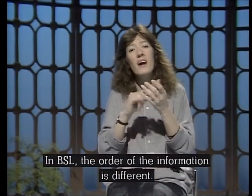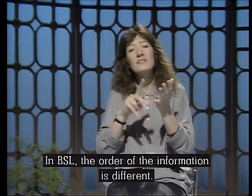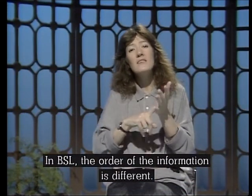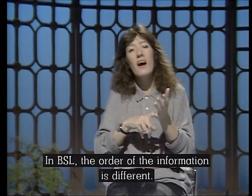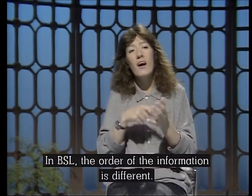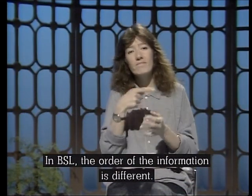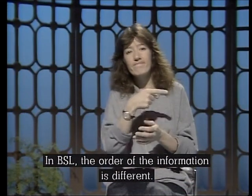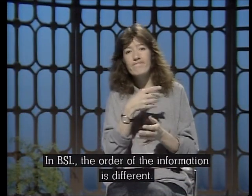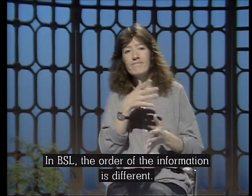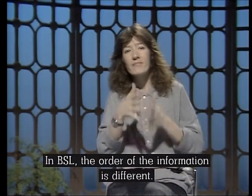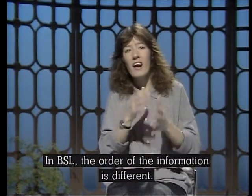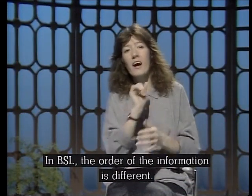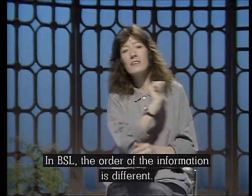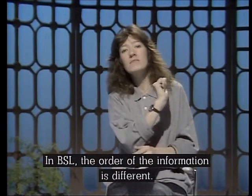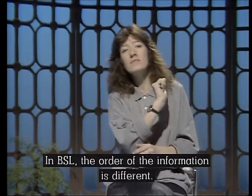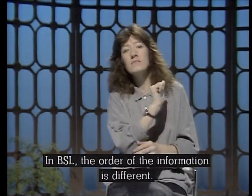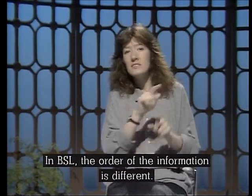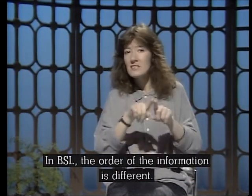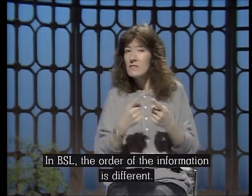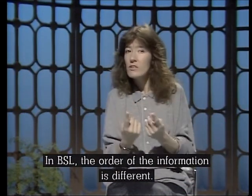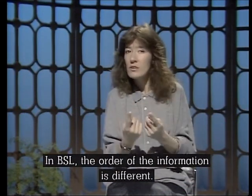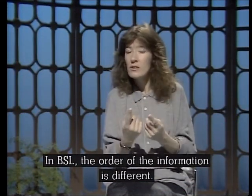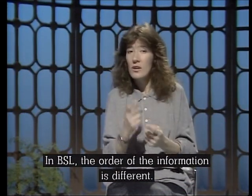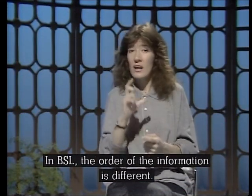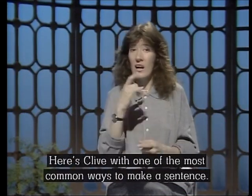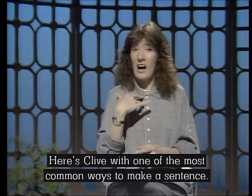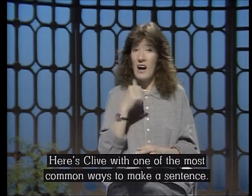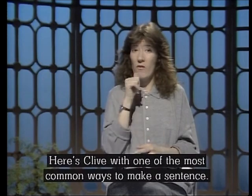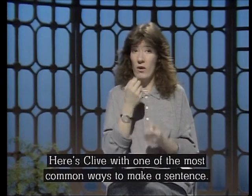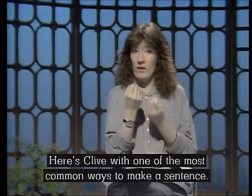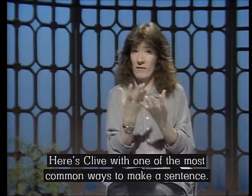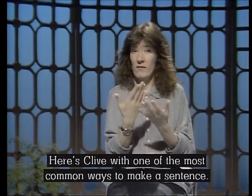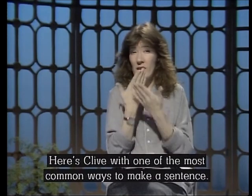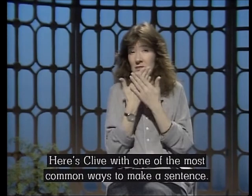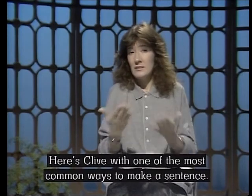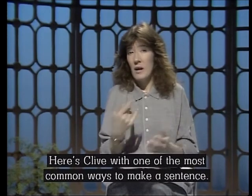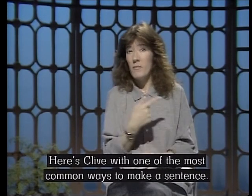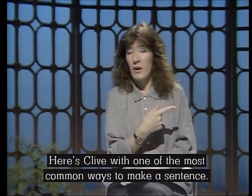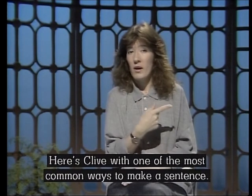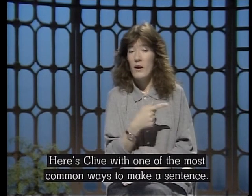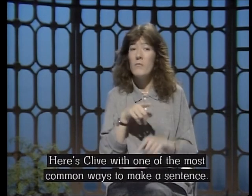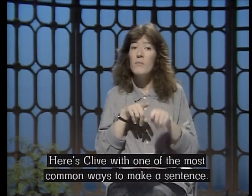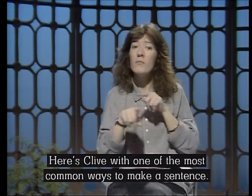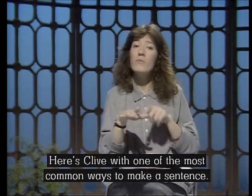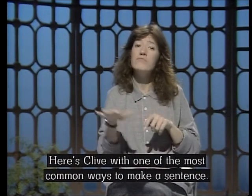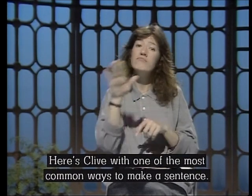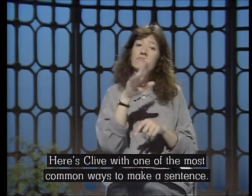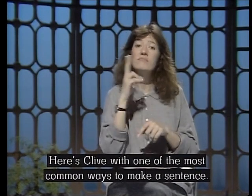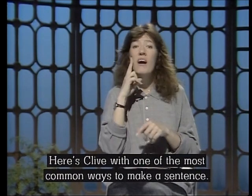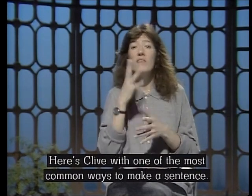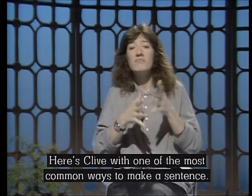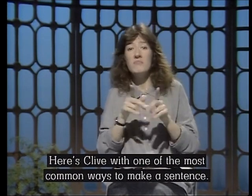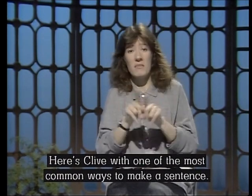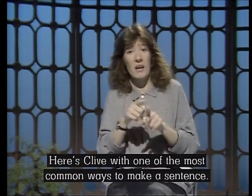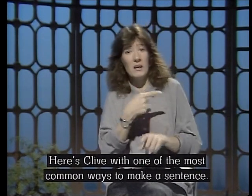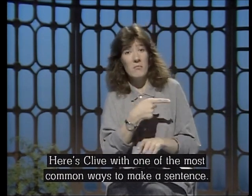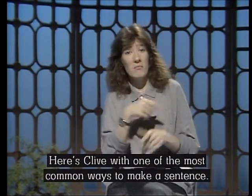In BSL, the order of the information is different. Here's Clive with an example of one of the most common ways we